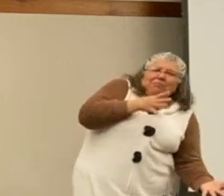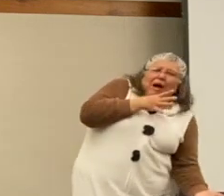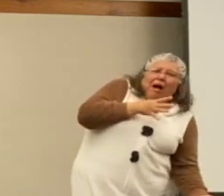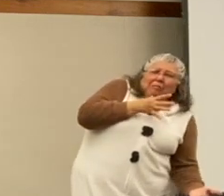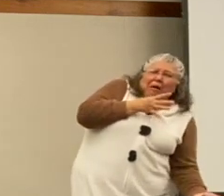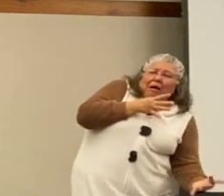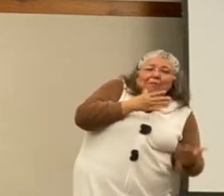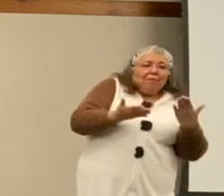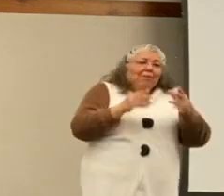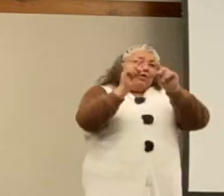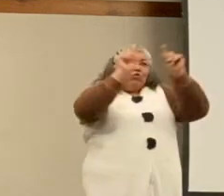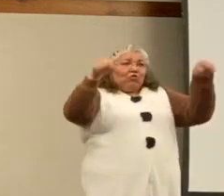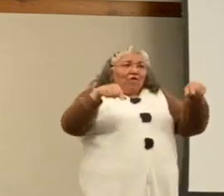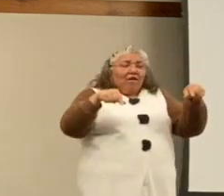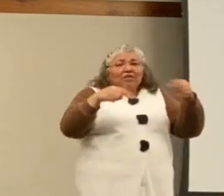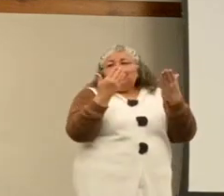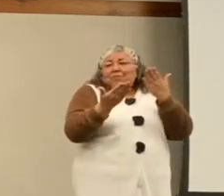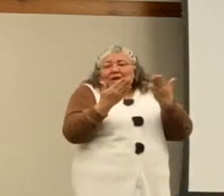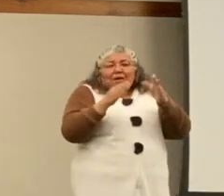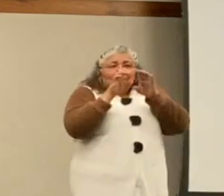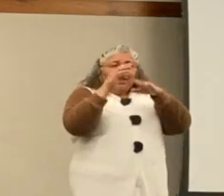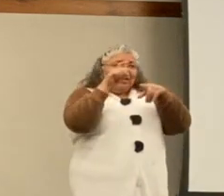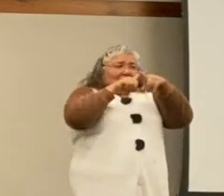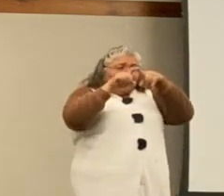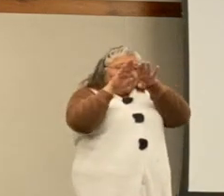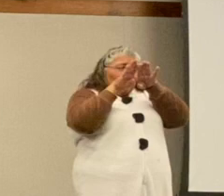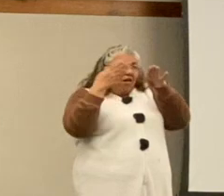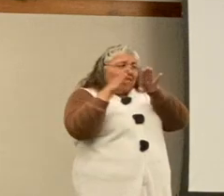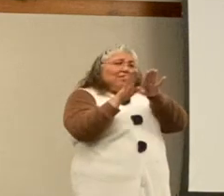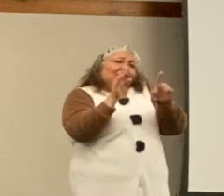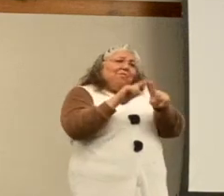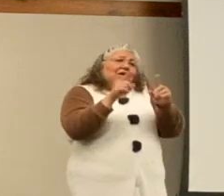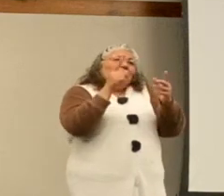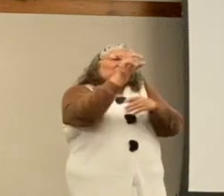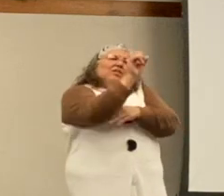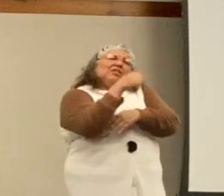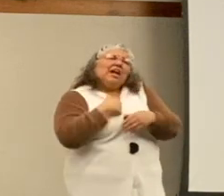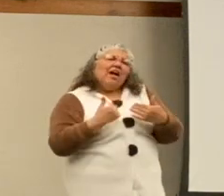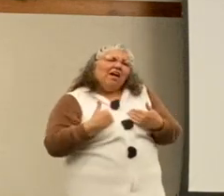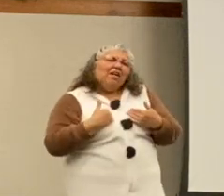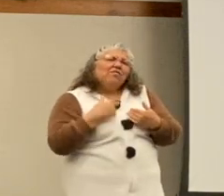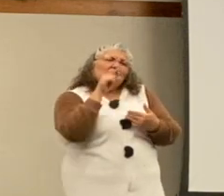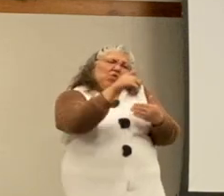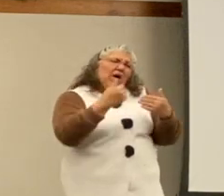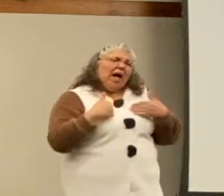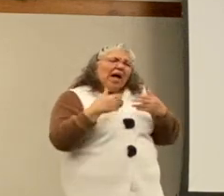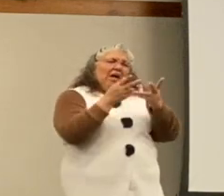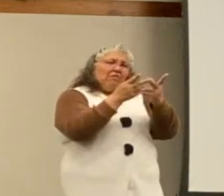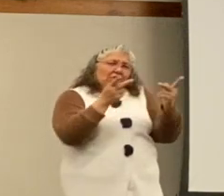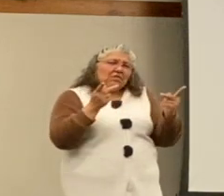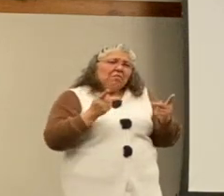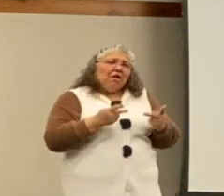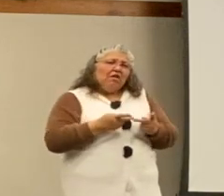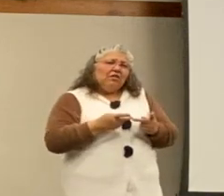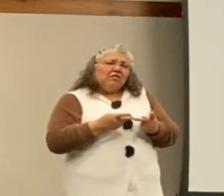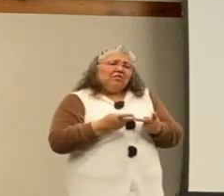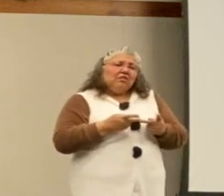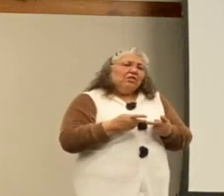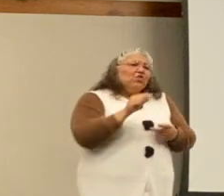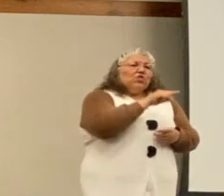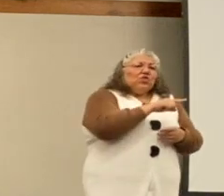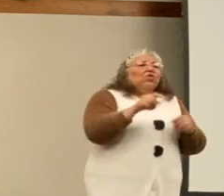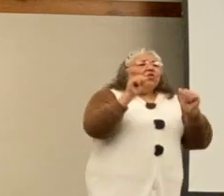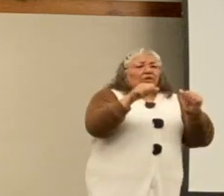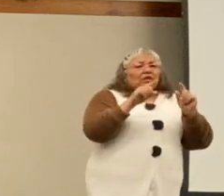your garage, or maybe it's a closet. But the question that I have is do you have a spot where you can